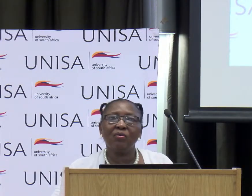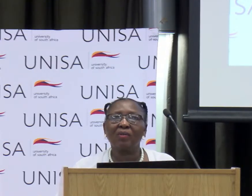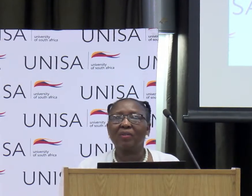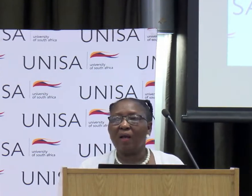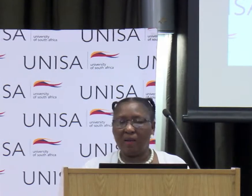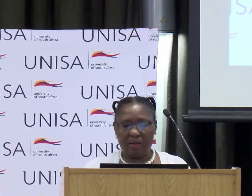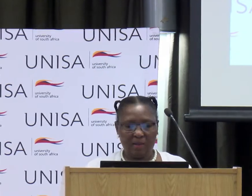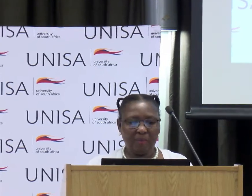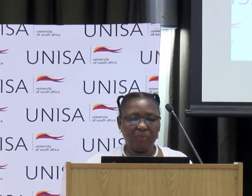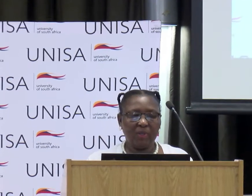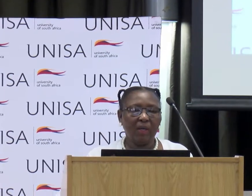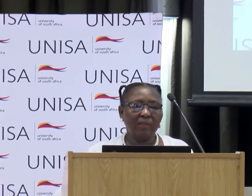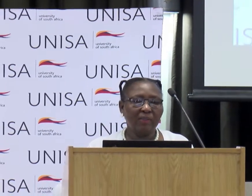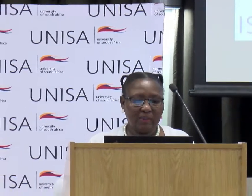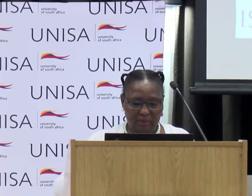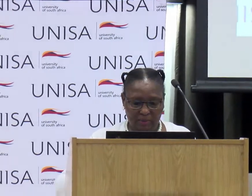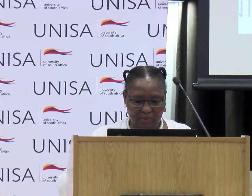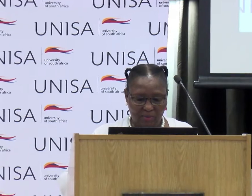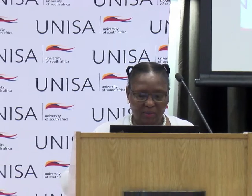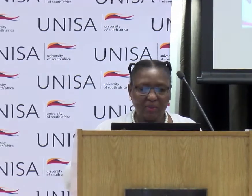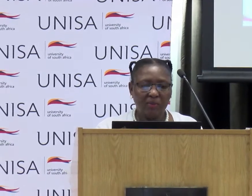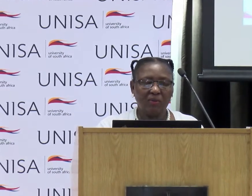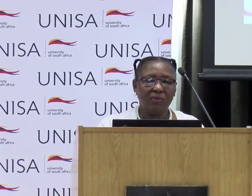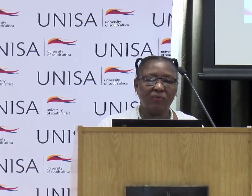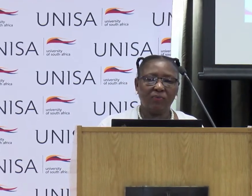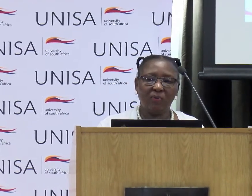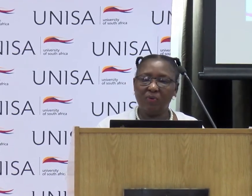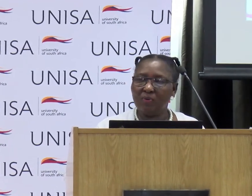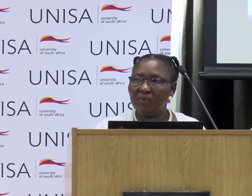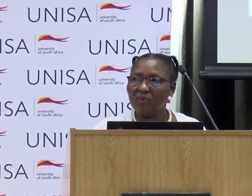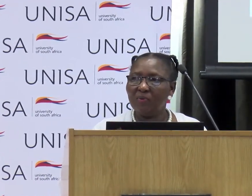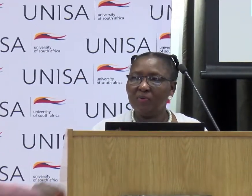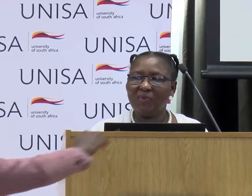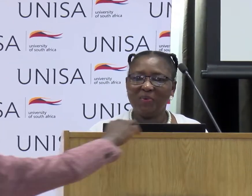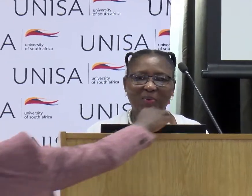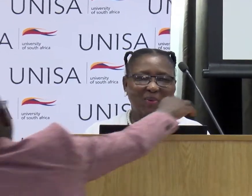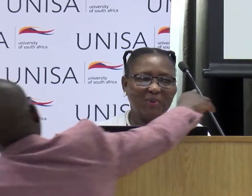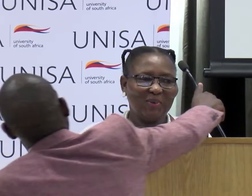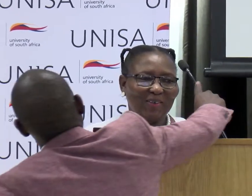Thank you, Dr. Napiadi, for